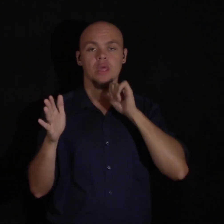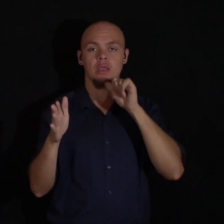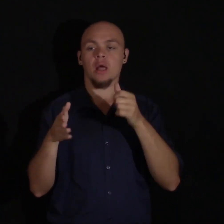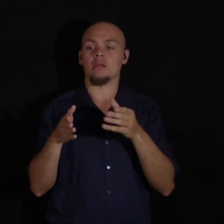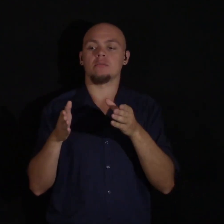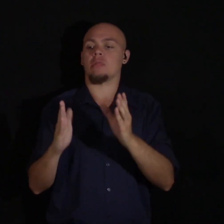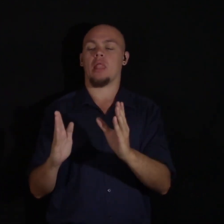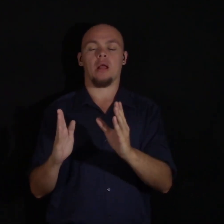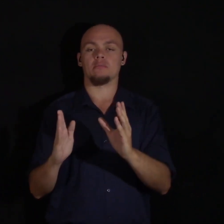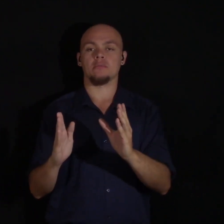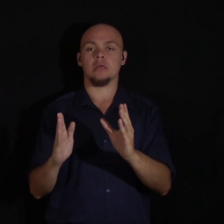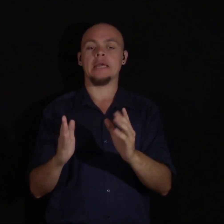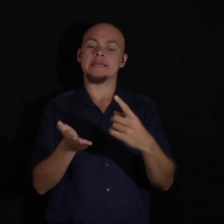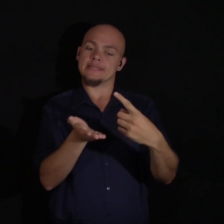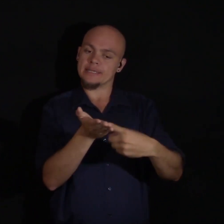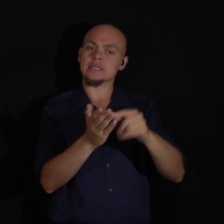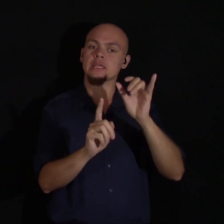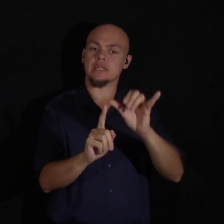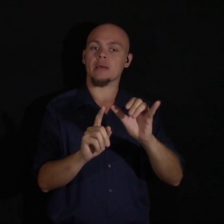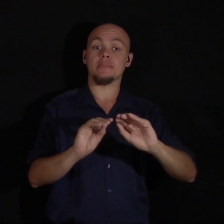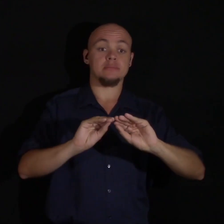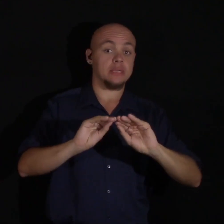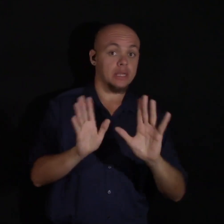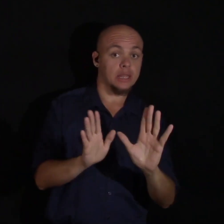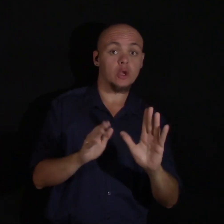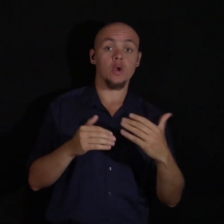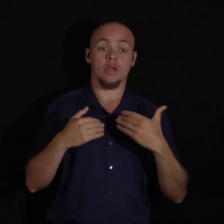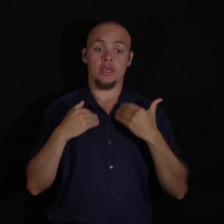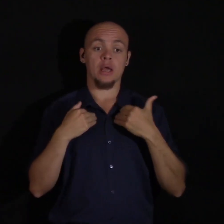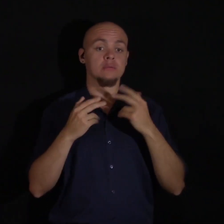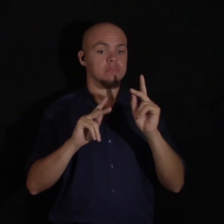that. Make it clear and make it plain to the young